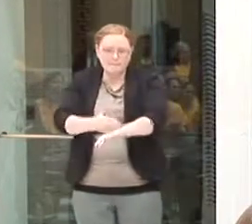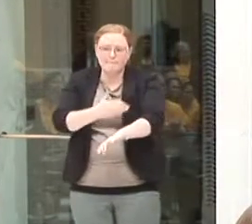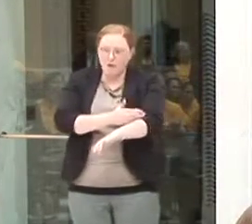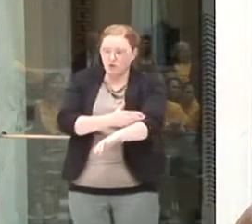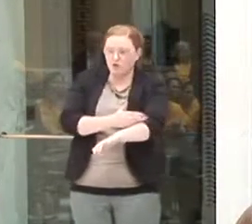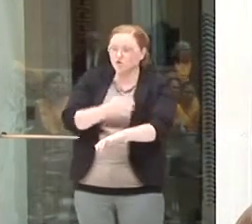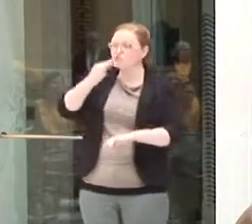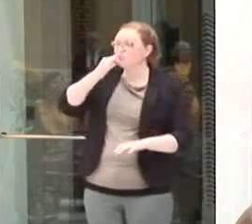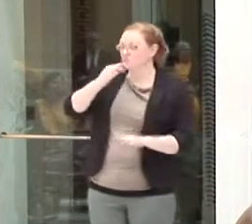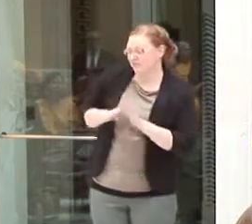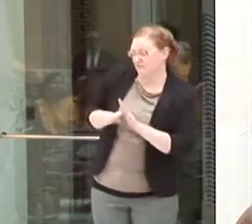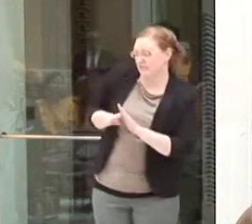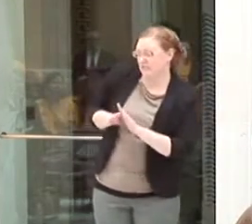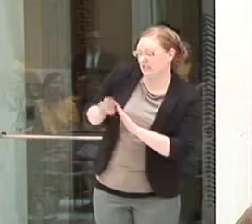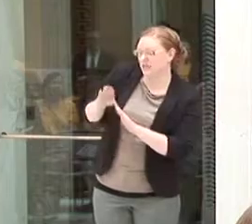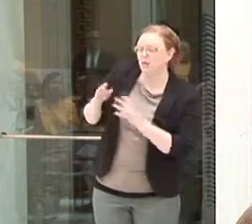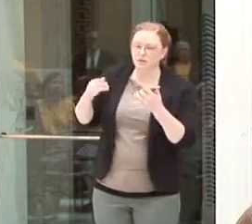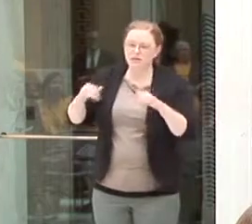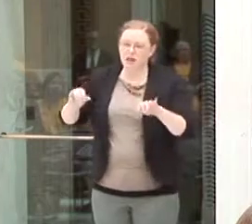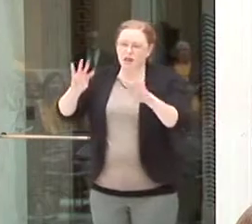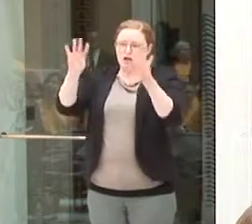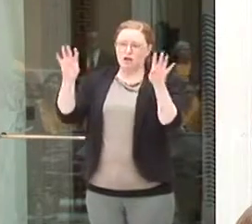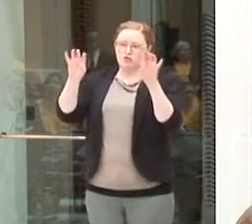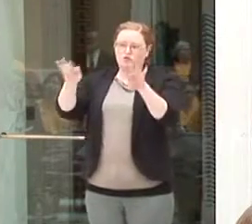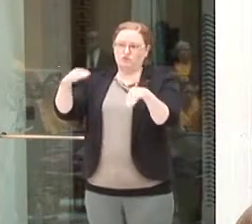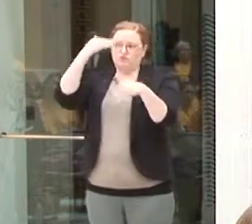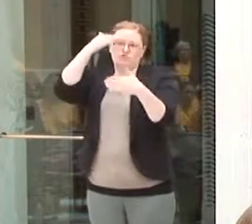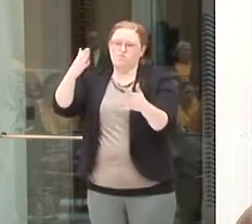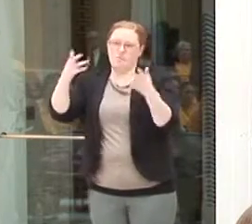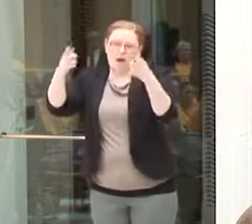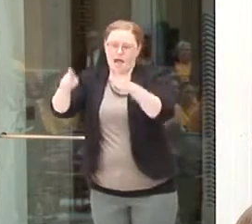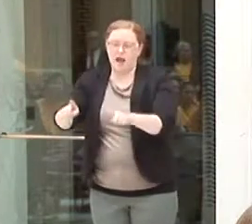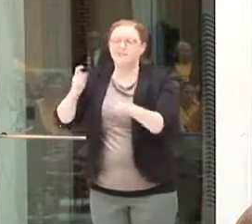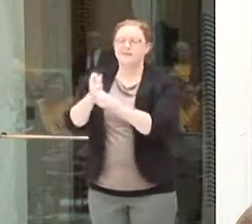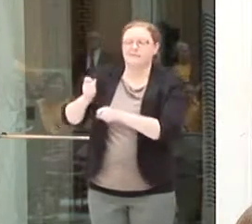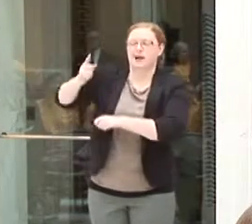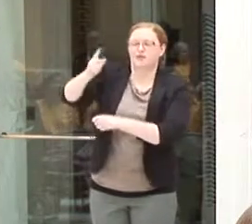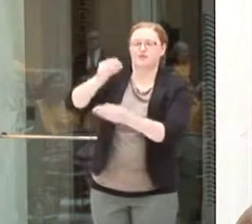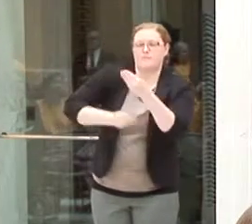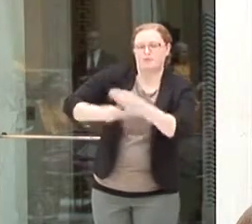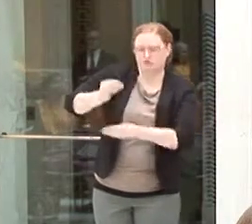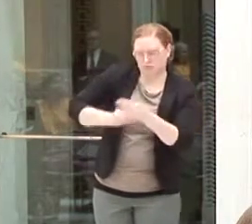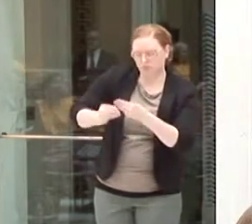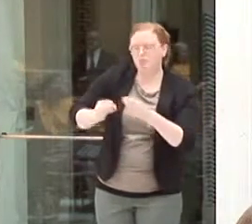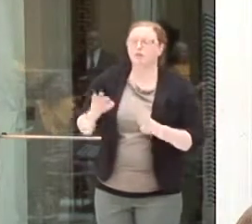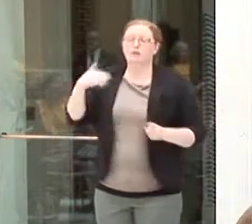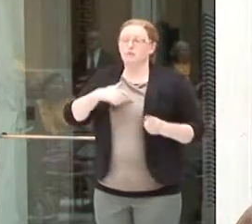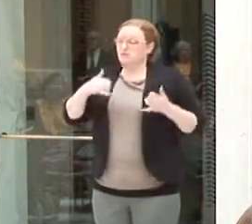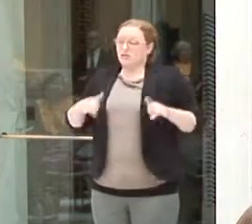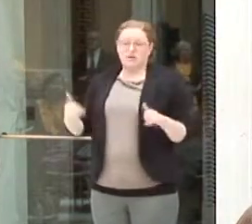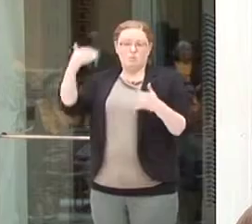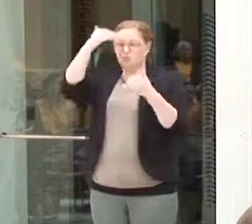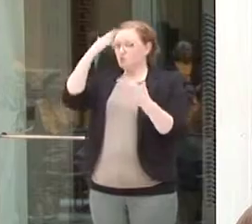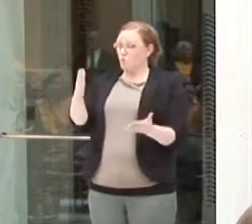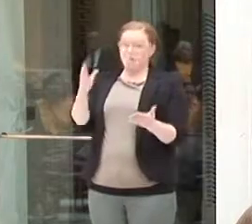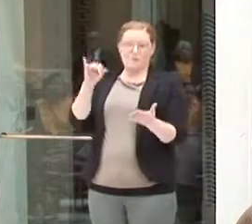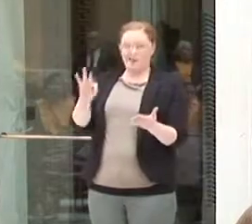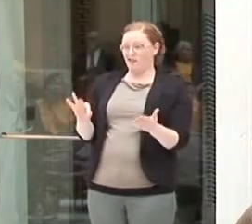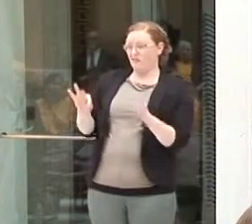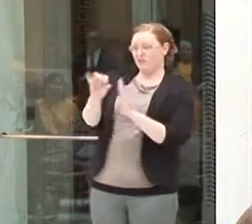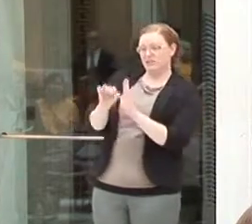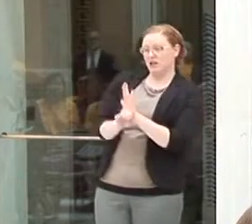recovery we're also facing some uncertainties as we work on the new fiscal year budget we still don't know how deeply the commonwealth will